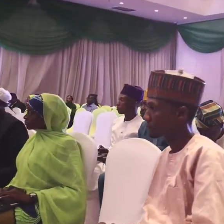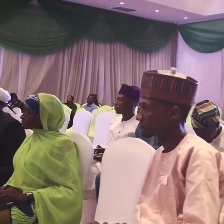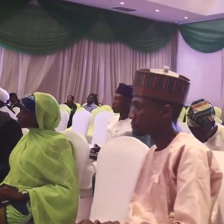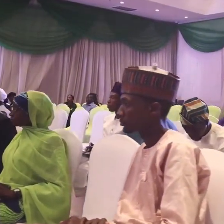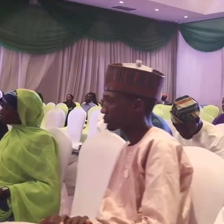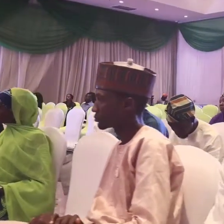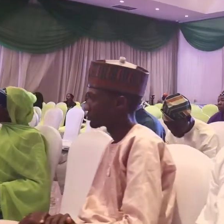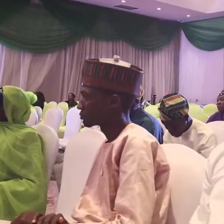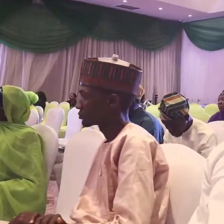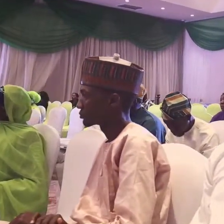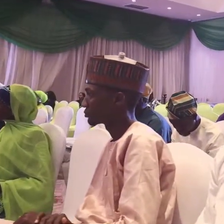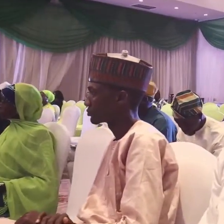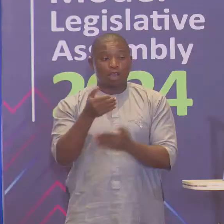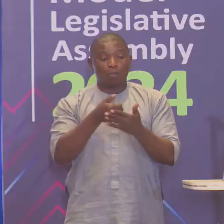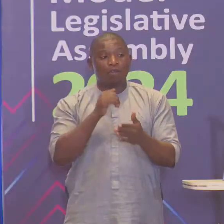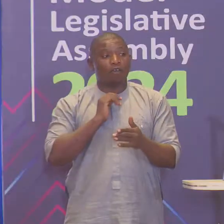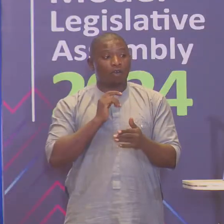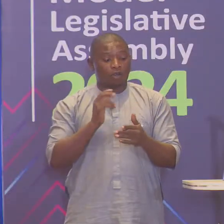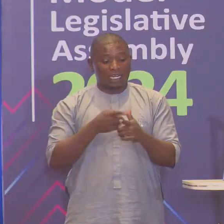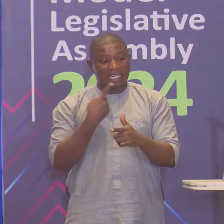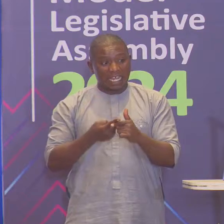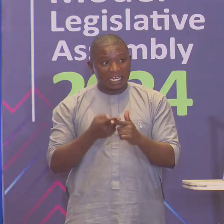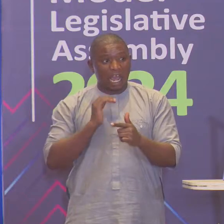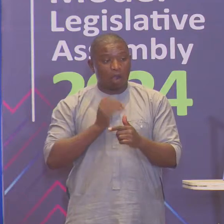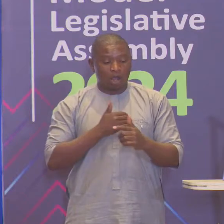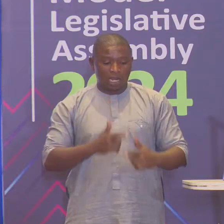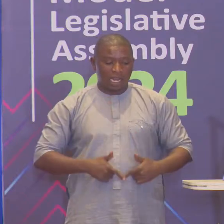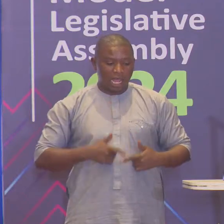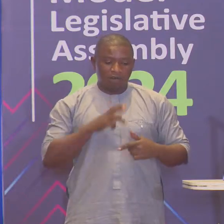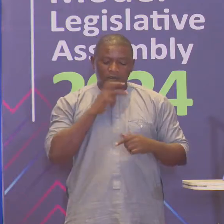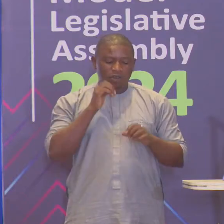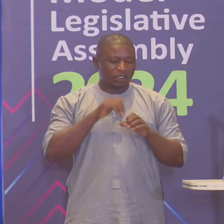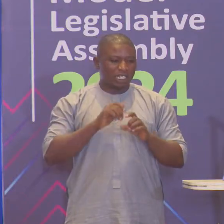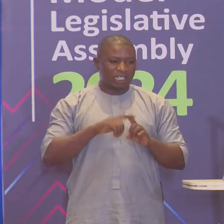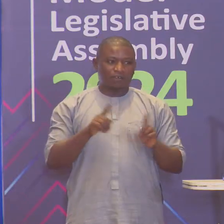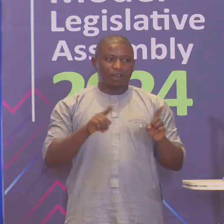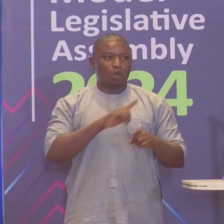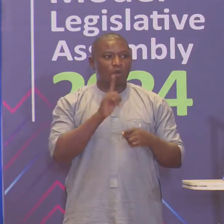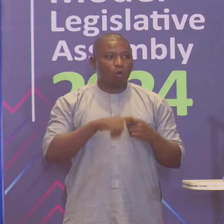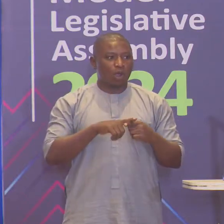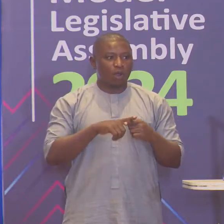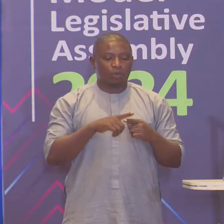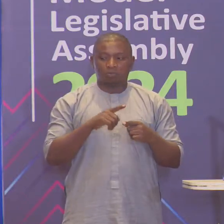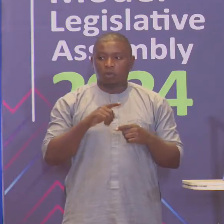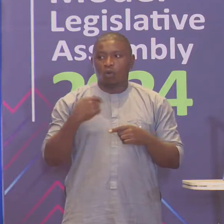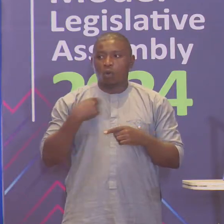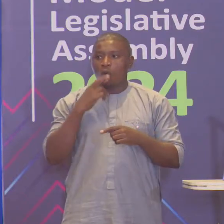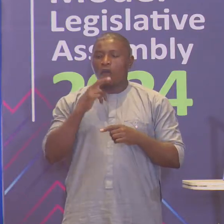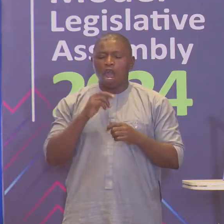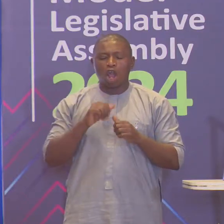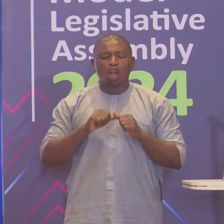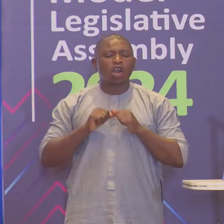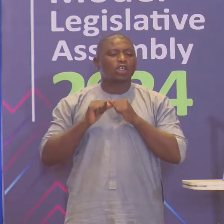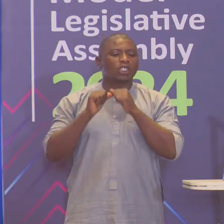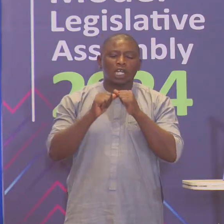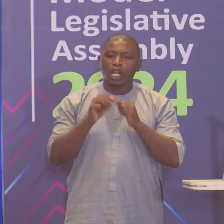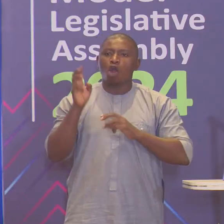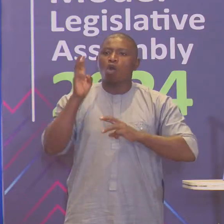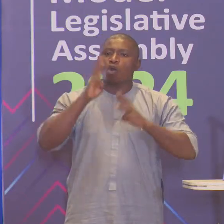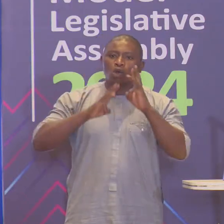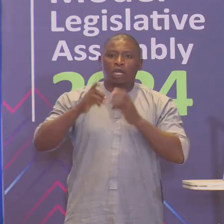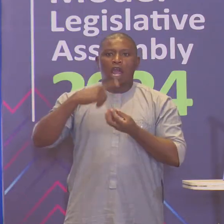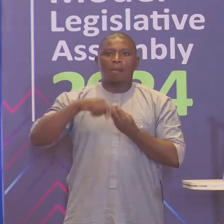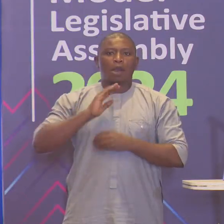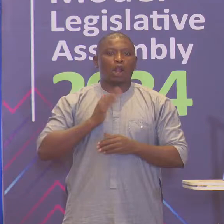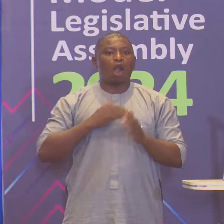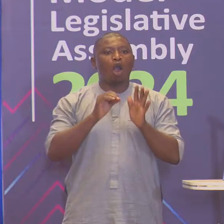then, our life was in a different sphere where we were constantly worried about our own security, about